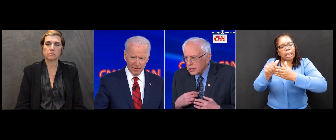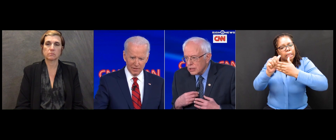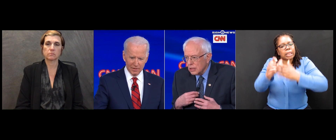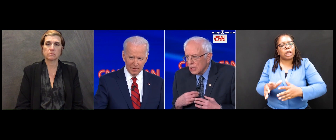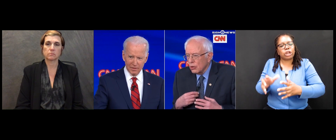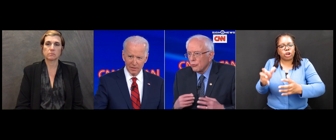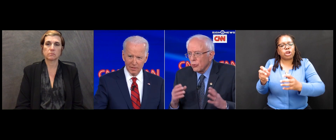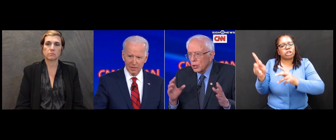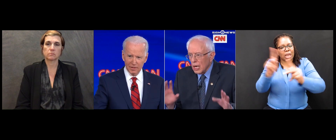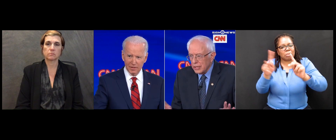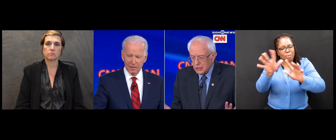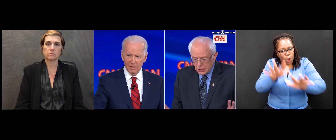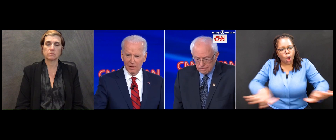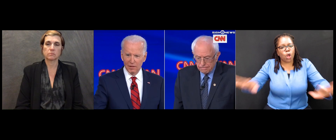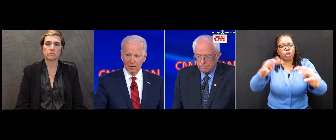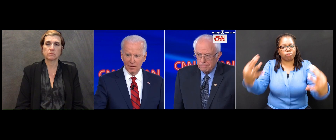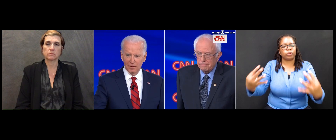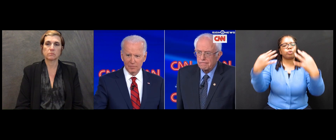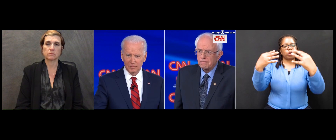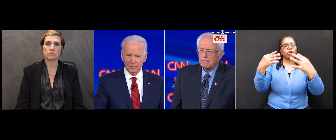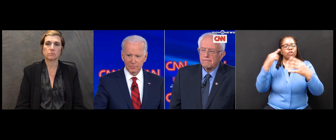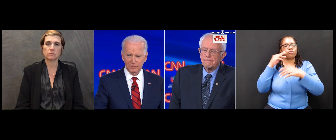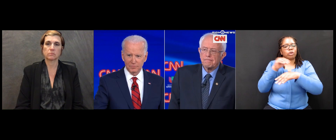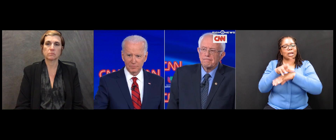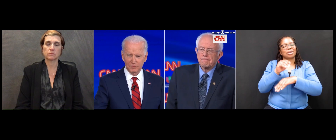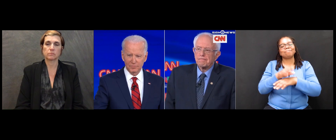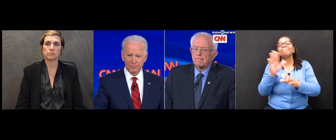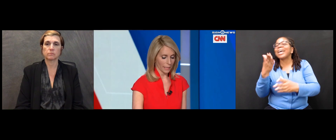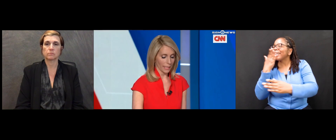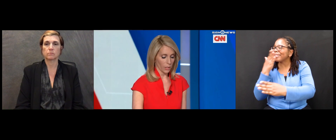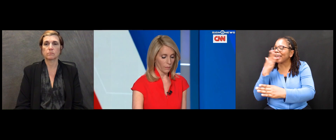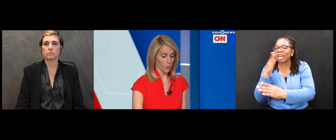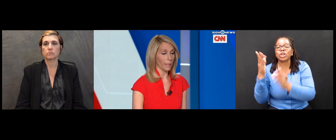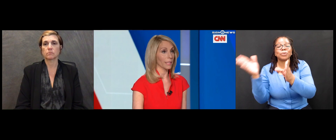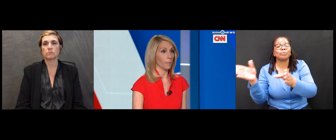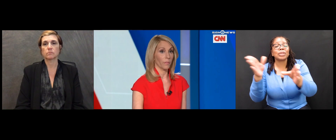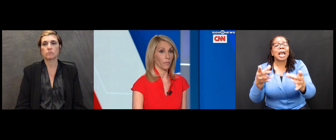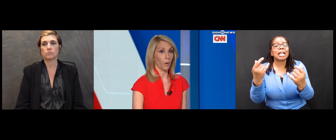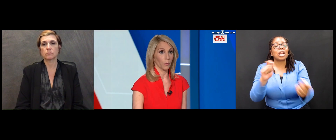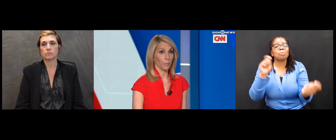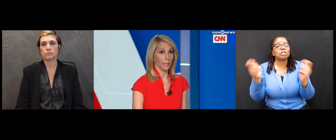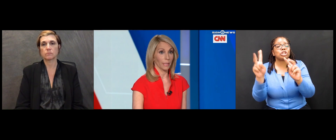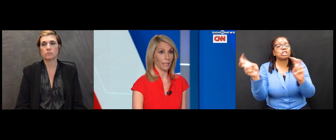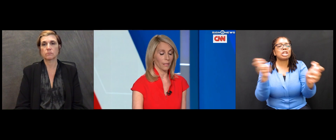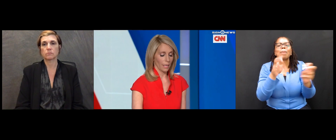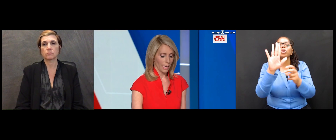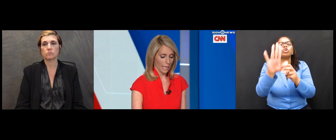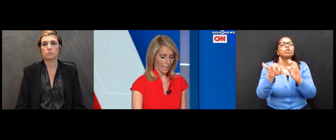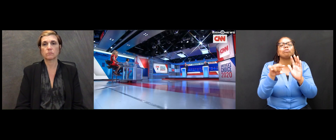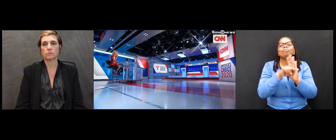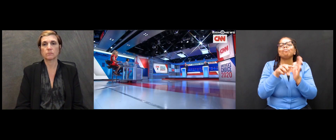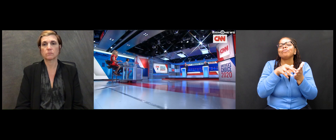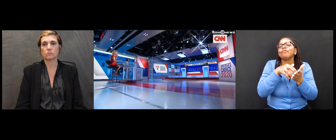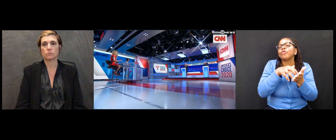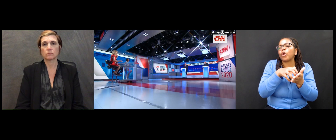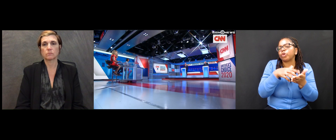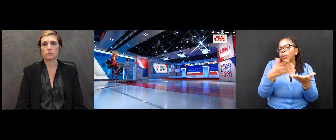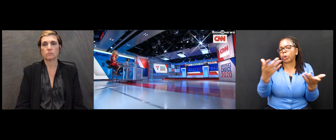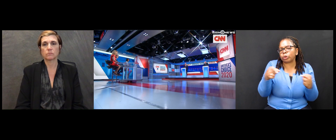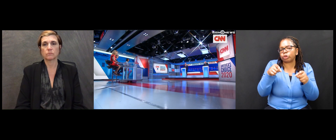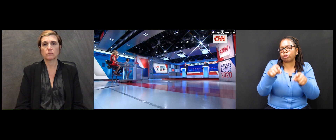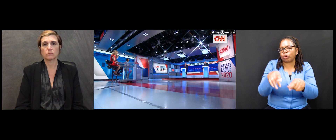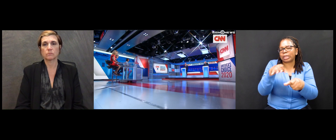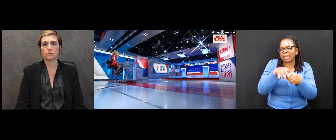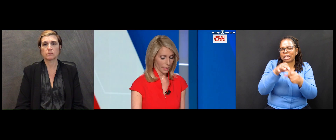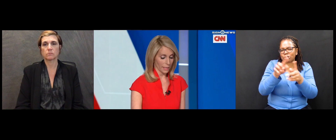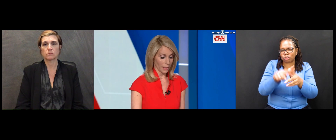to us. Thank you, Senator. For guidance. Thank you, gentlemen. I want to change topics and ask each of you about some of your vulnerabilities in this election, starting with